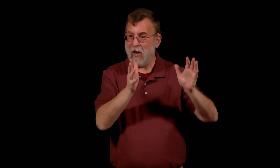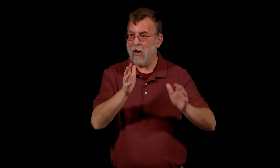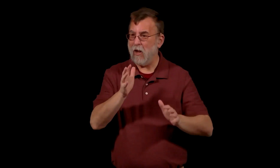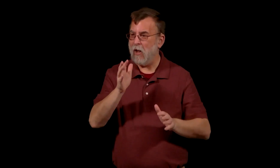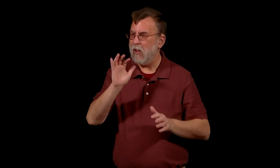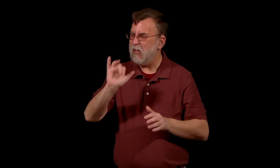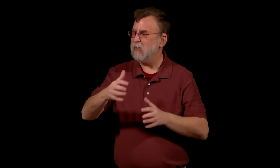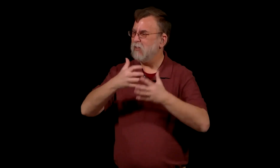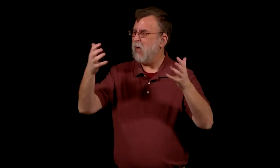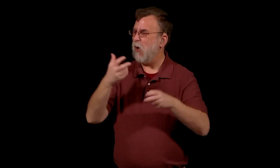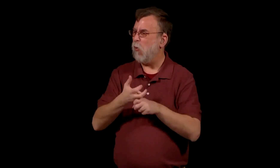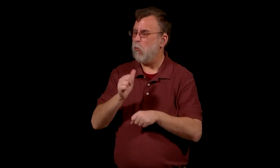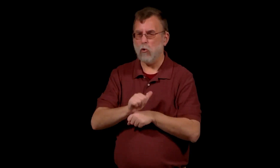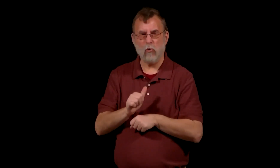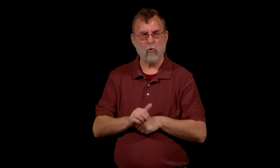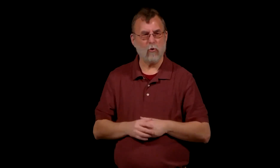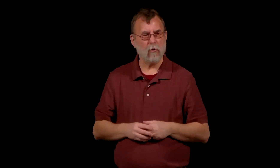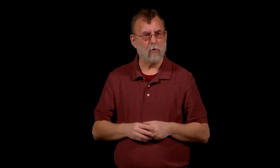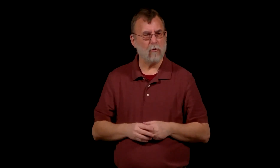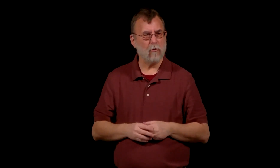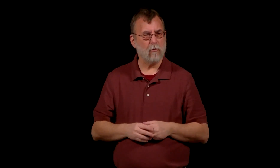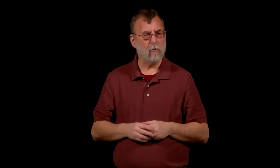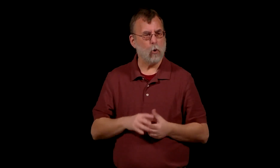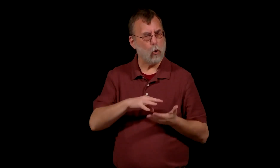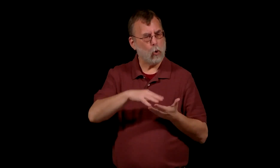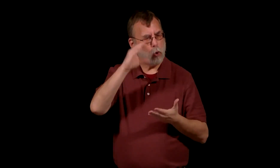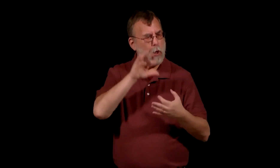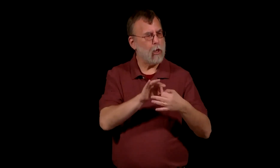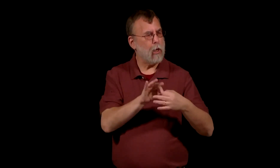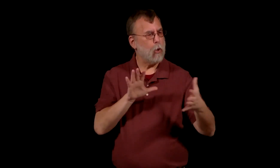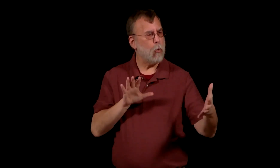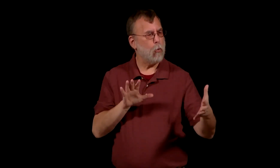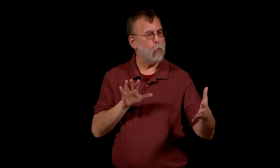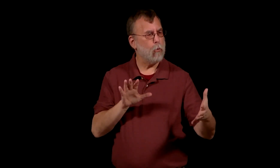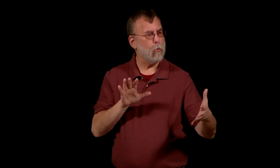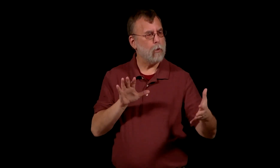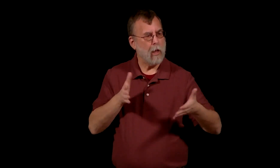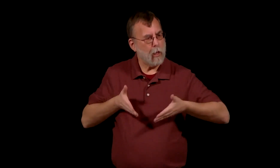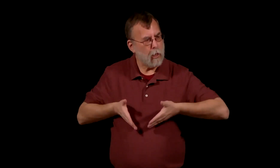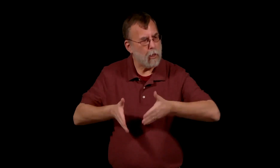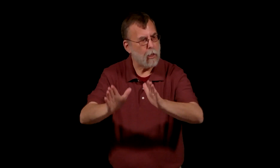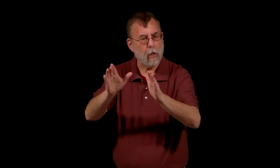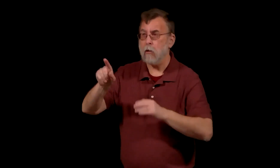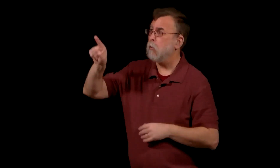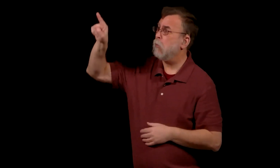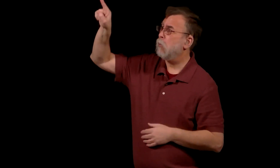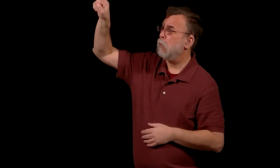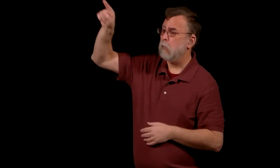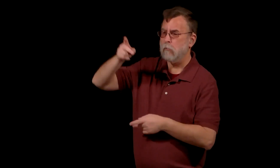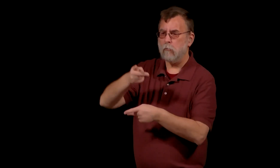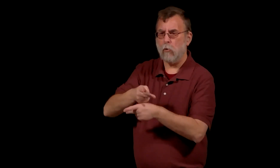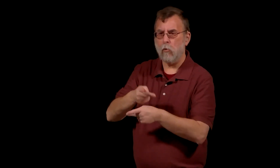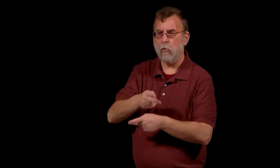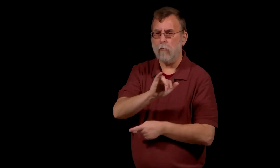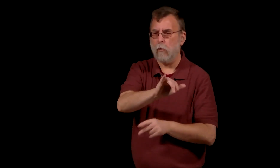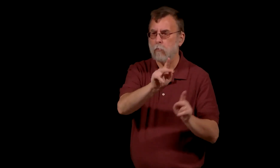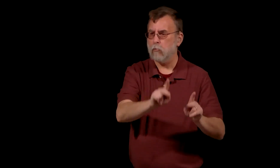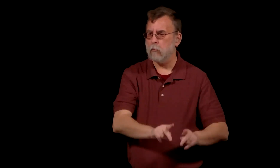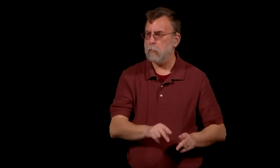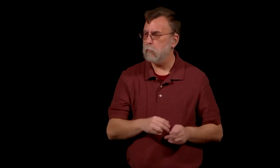say, I'm sorry. It's a lot of work though, right? Do you have to learn to let go? And